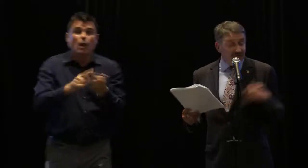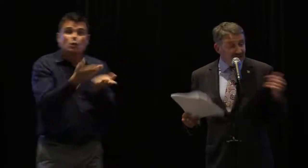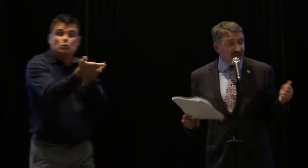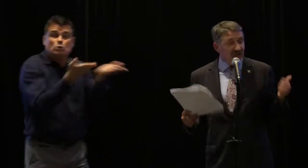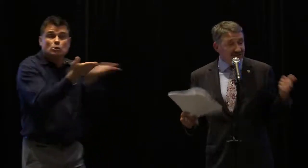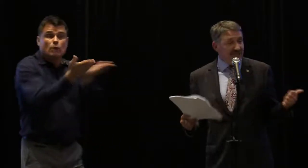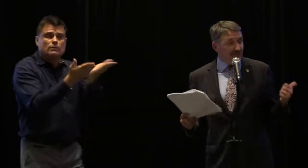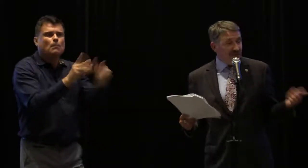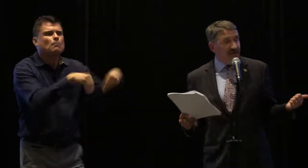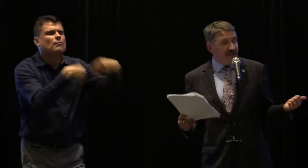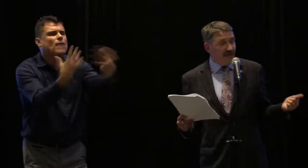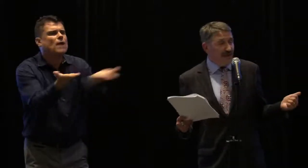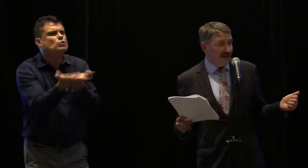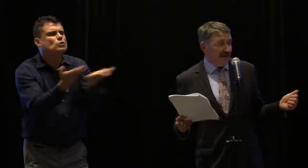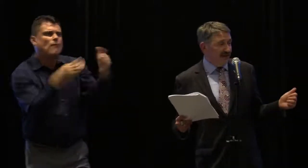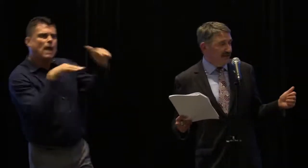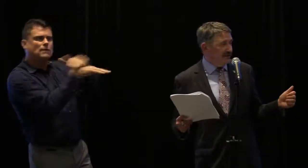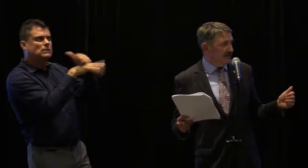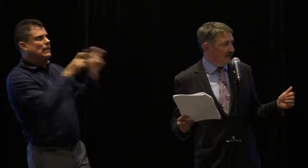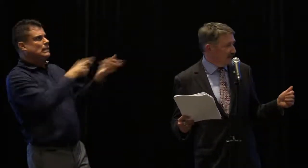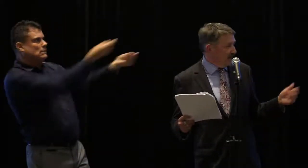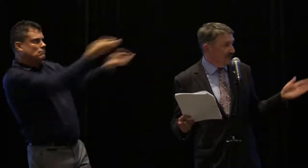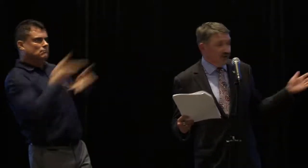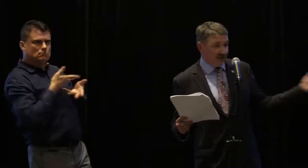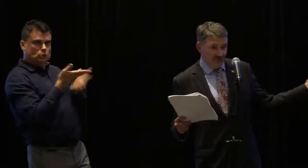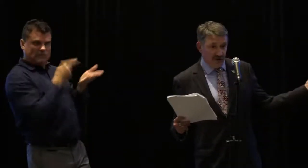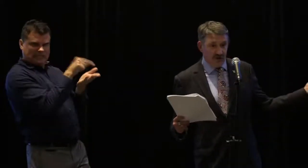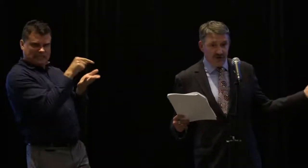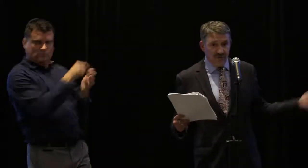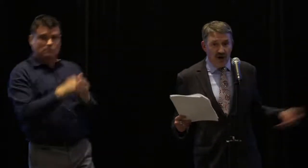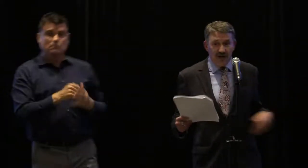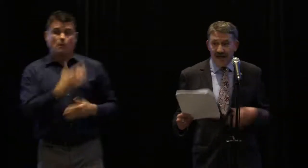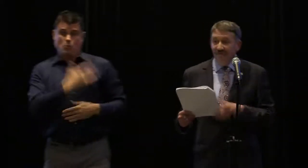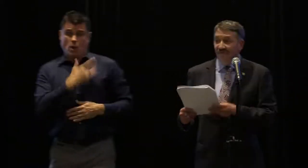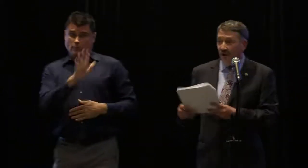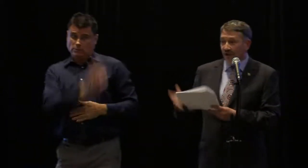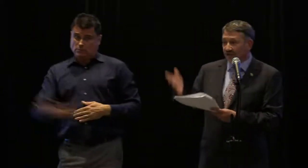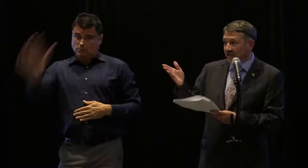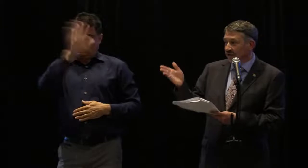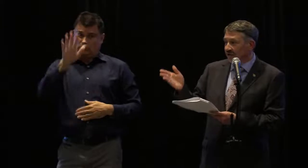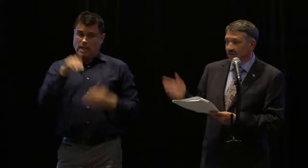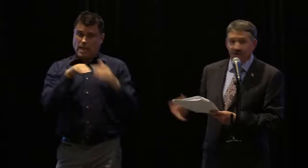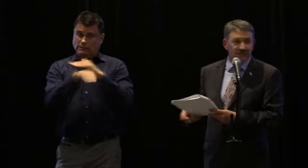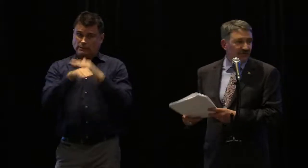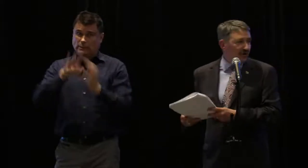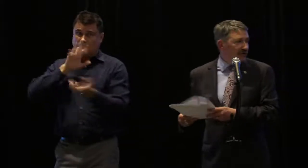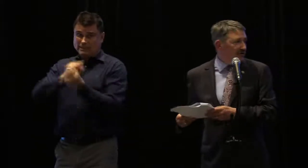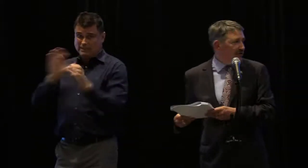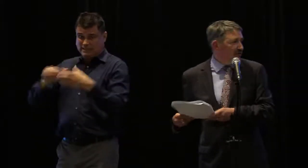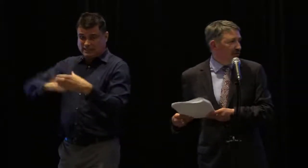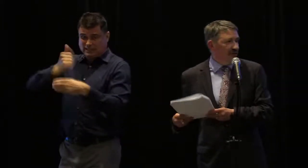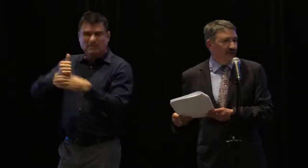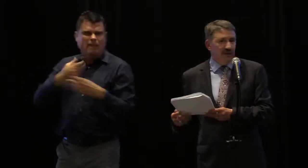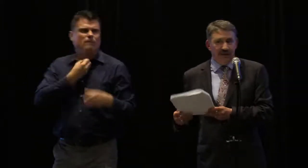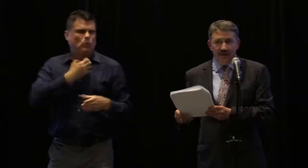The Provincial Accessibility Committee, of which Vinu is part, and Forrest, where's